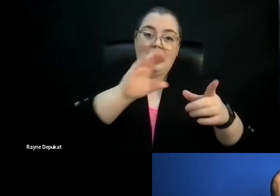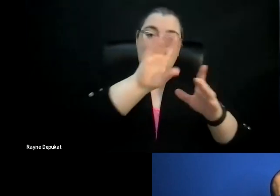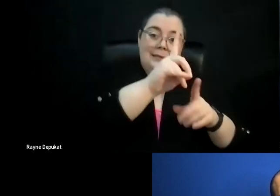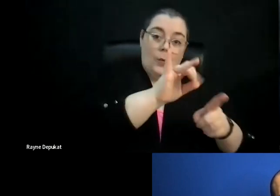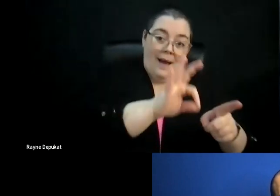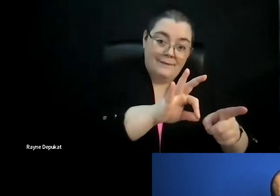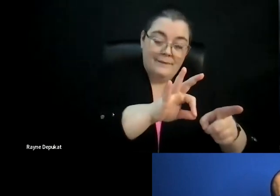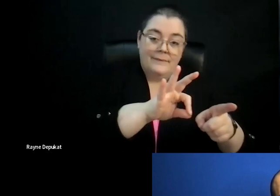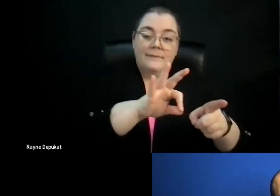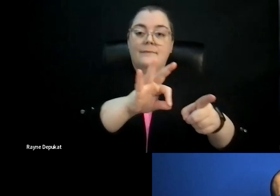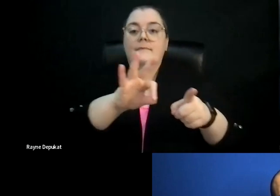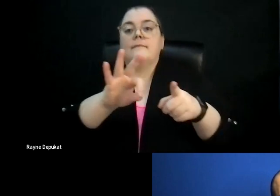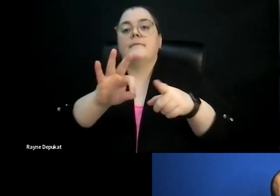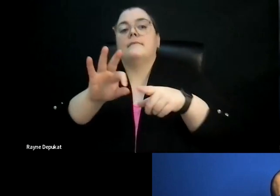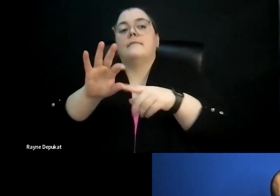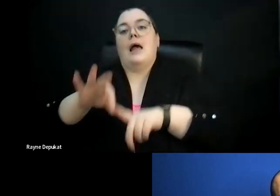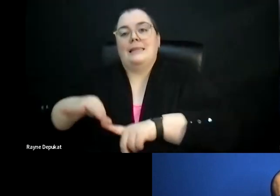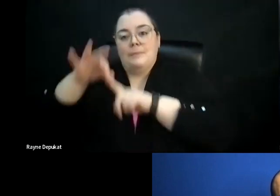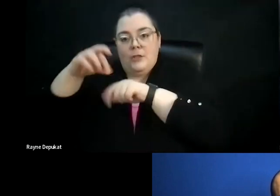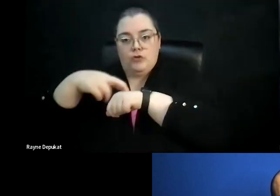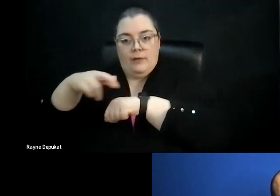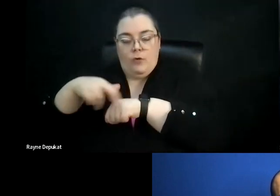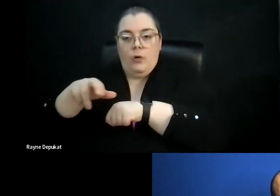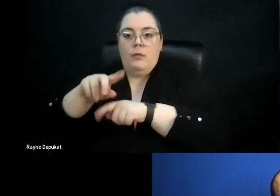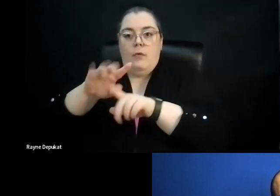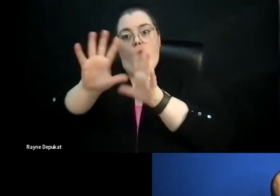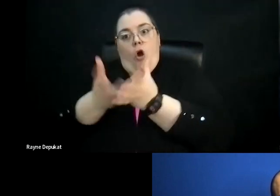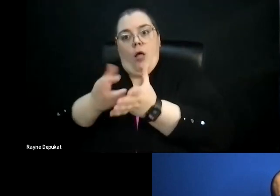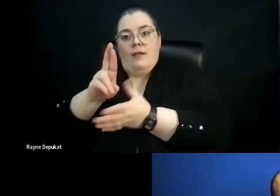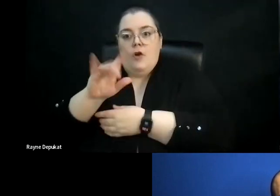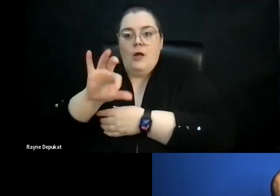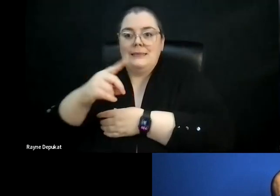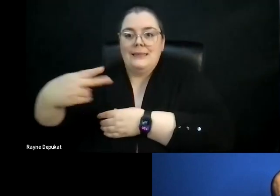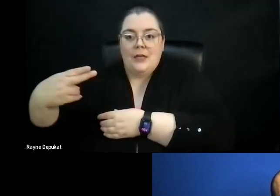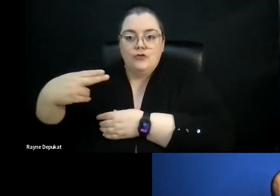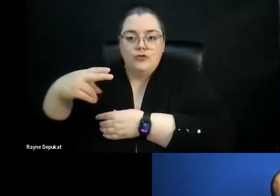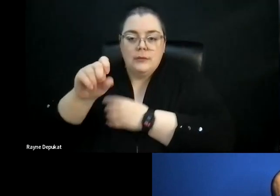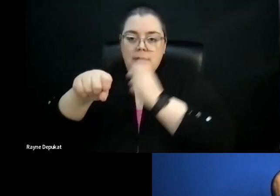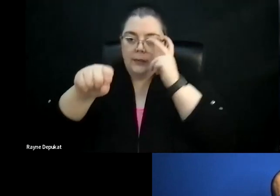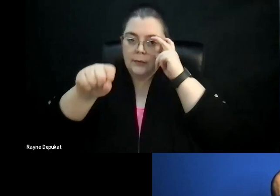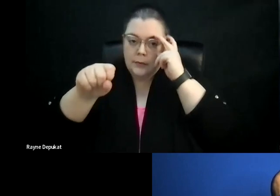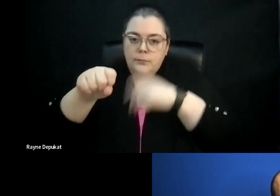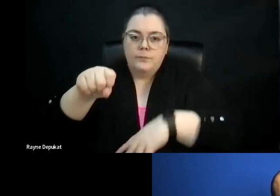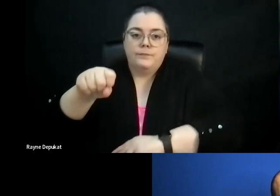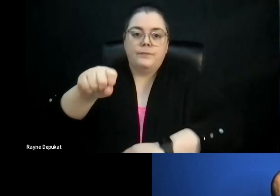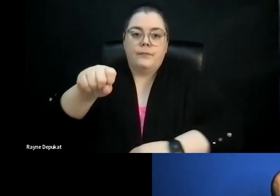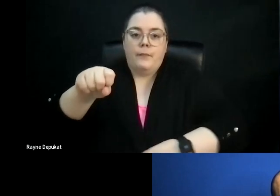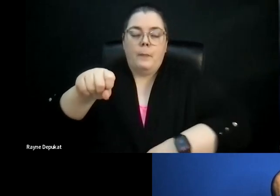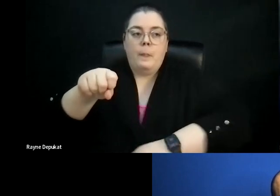between CDHH and DCYF, especially referral, and in